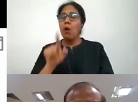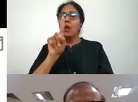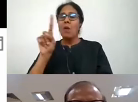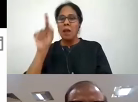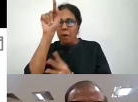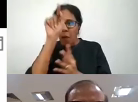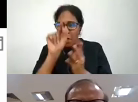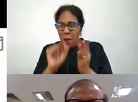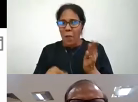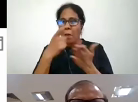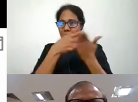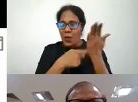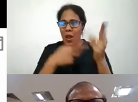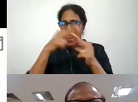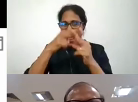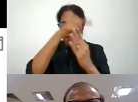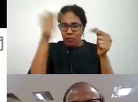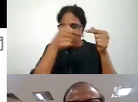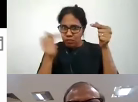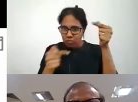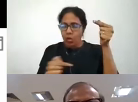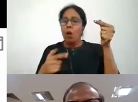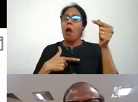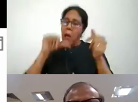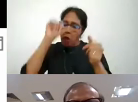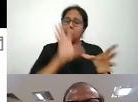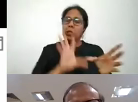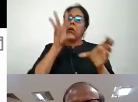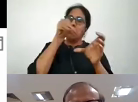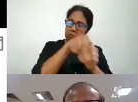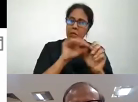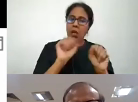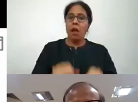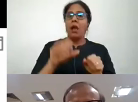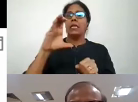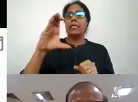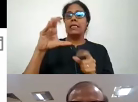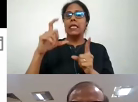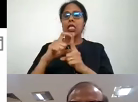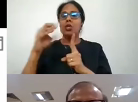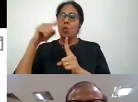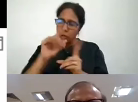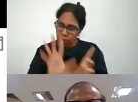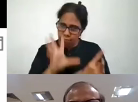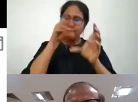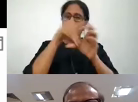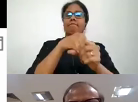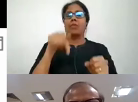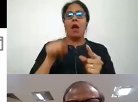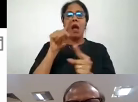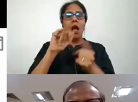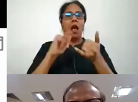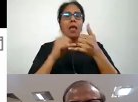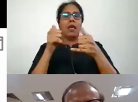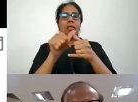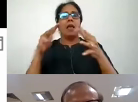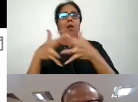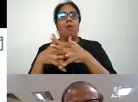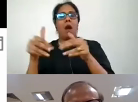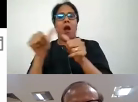where we are involved at CDOT. We are driving the effort under ISA-WANI to promote